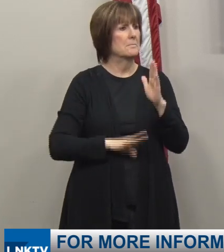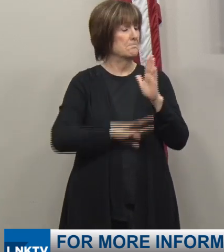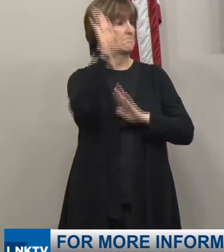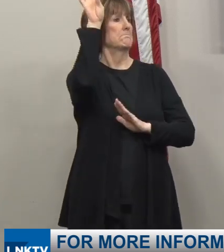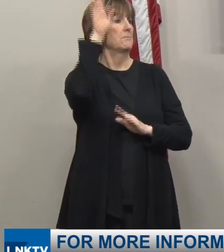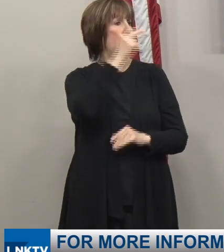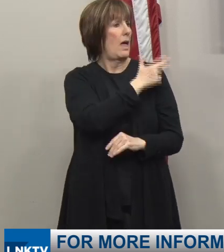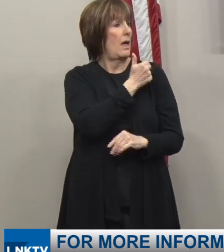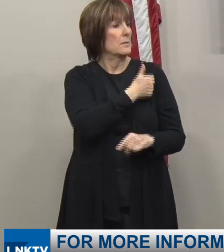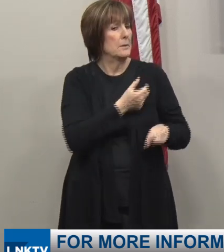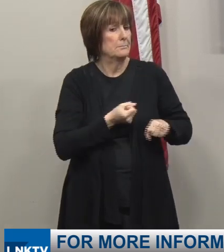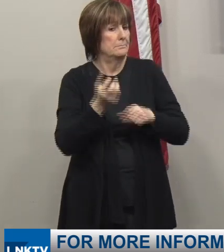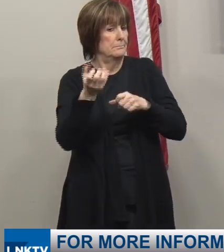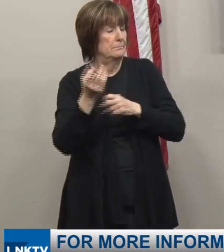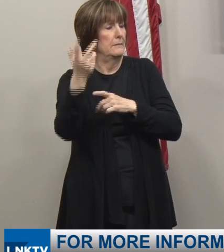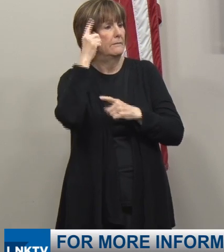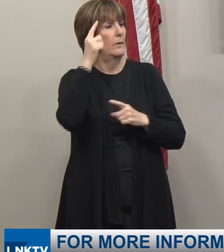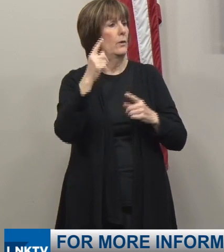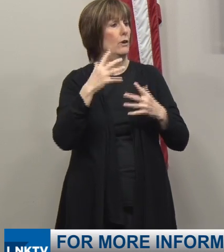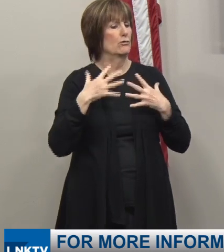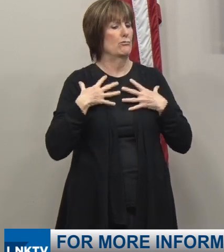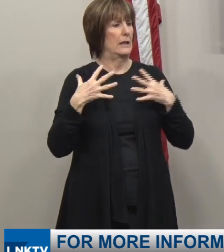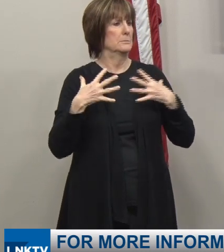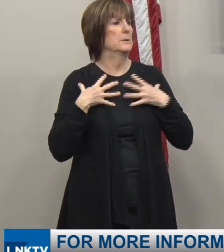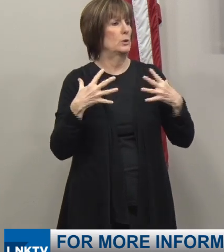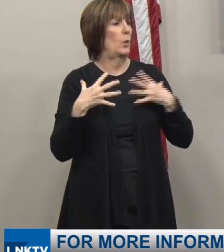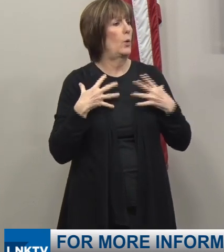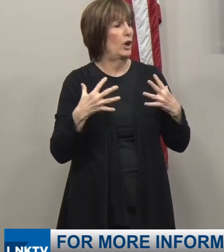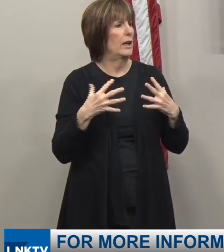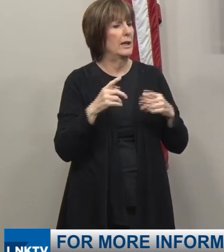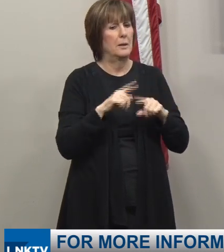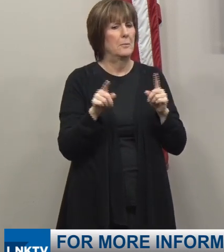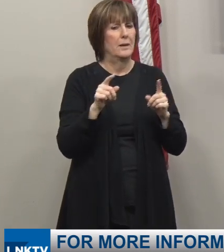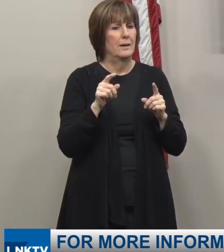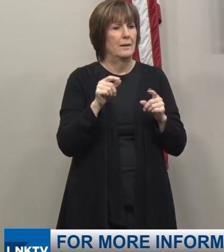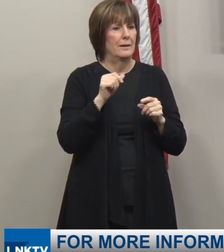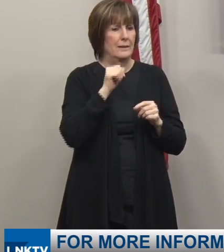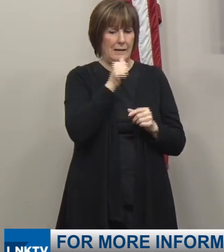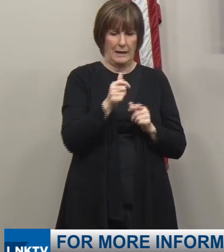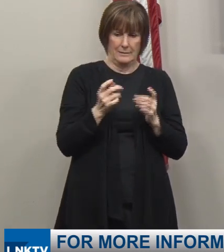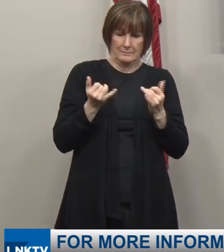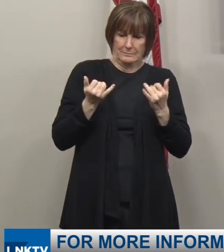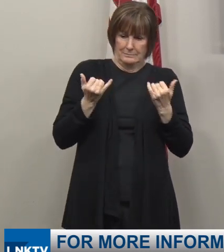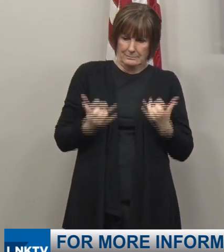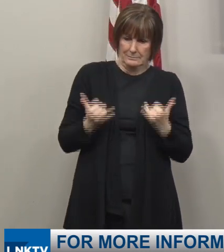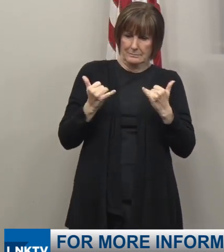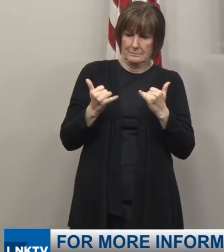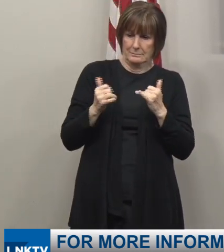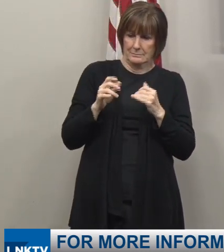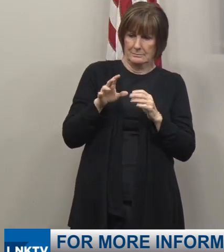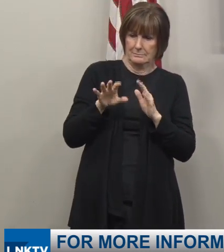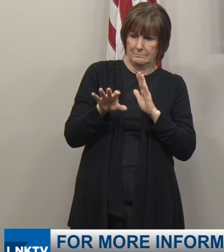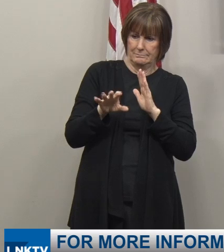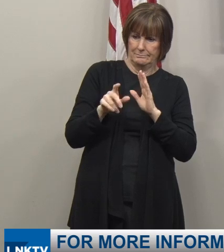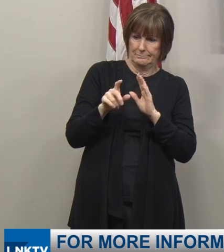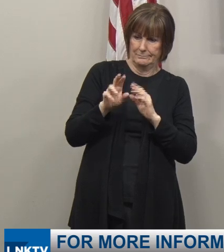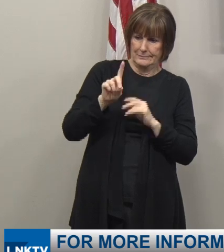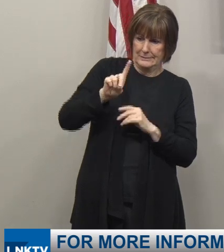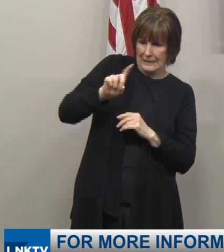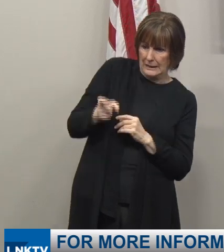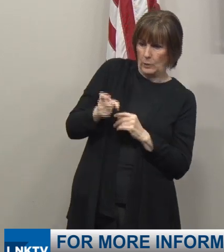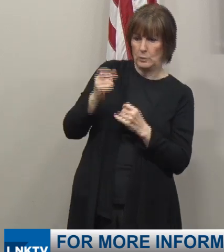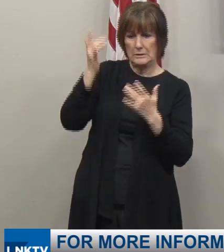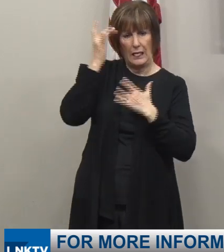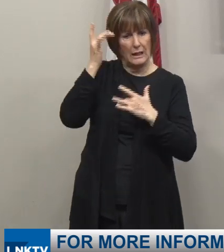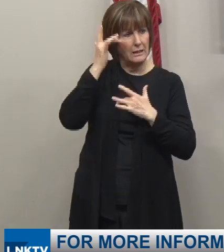in hospitalizations for respiratory but non immediately diagnosable illnesses to date?